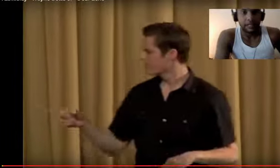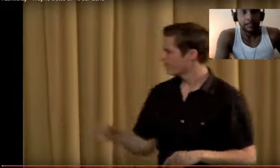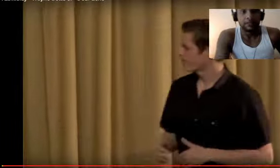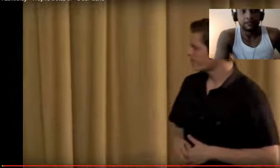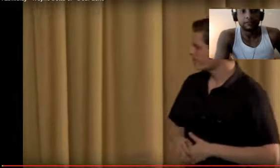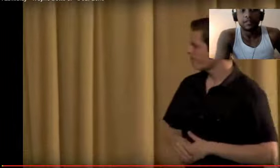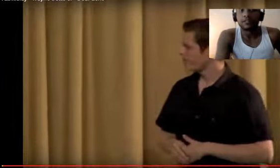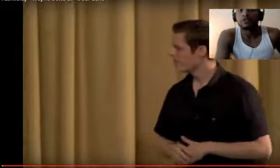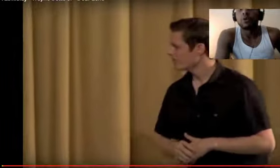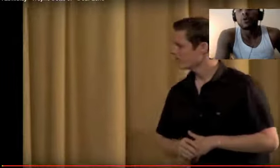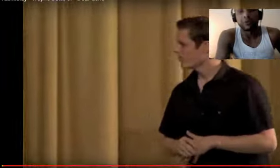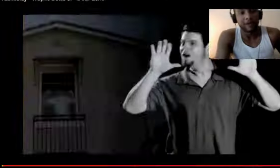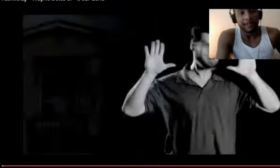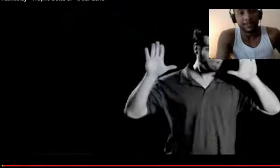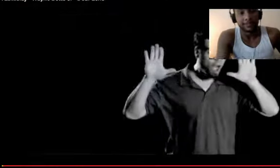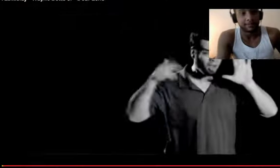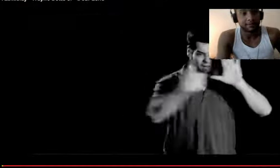Telling a story with your hands.